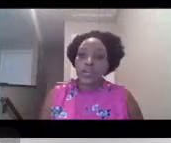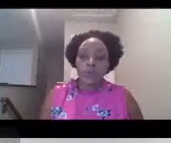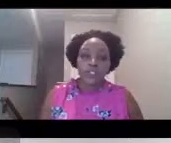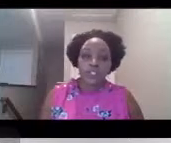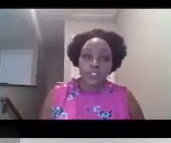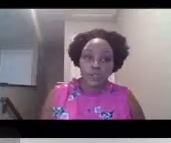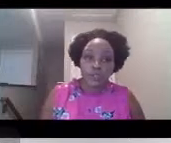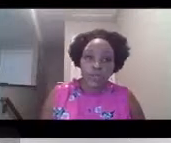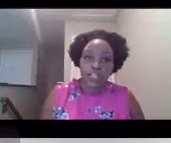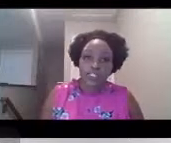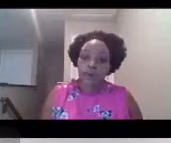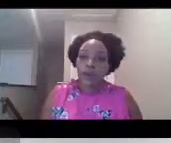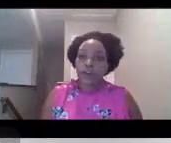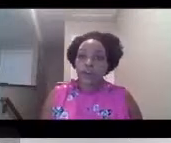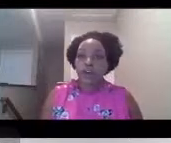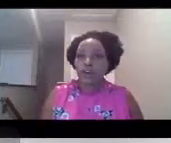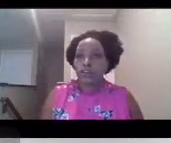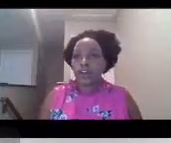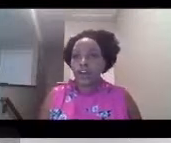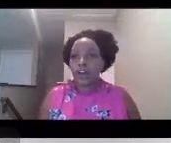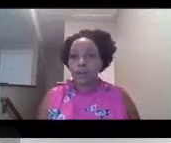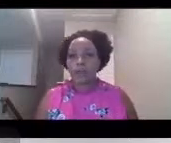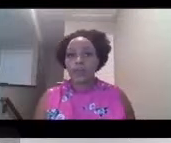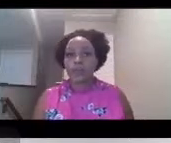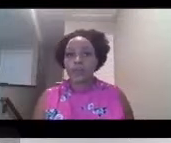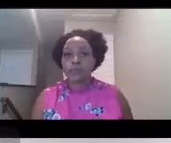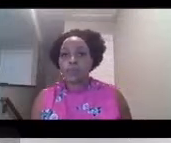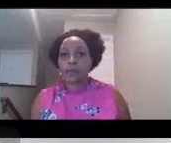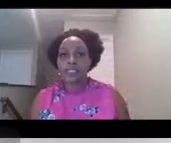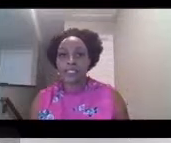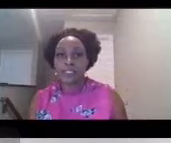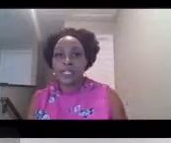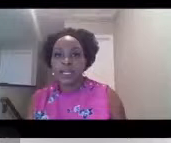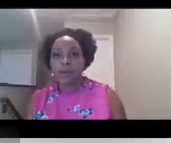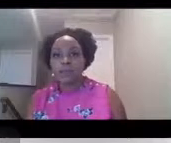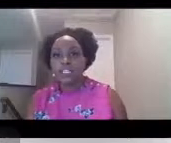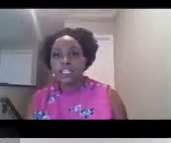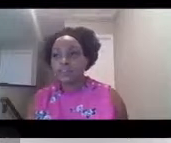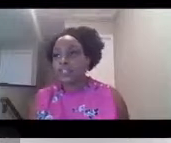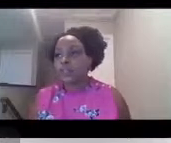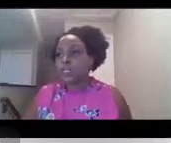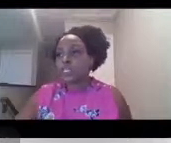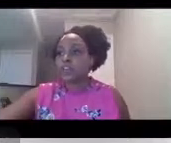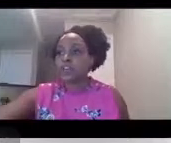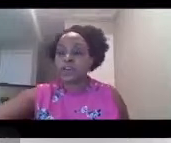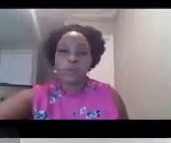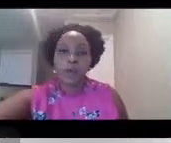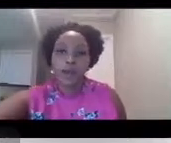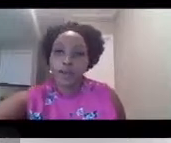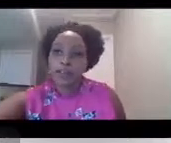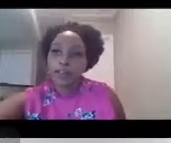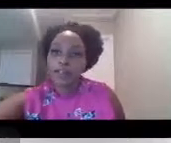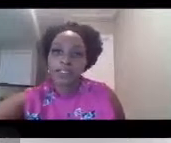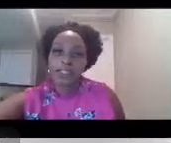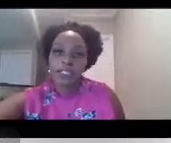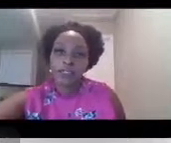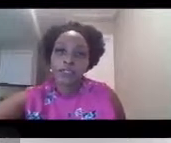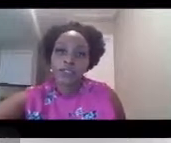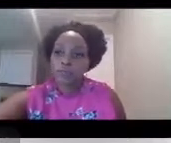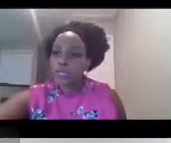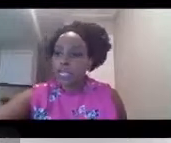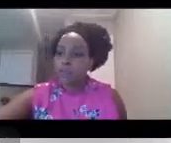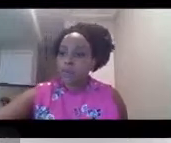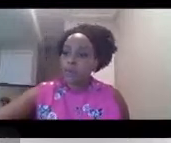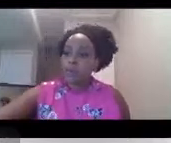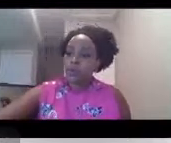are we going to do as part of the preparation? We definitely want to give them the skills to